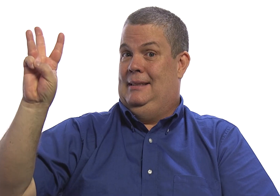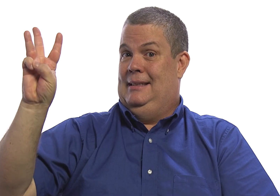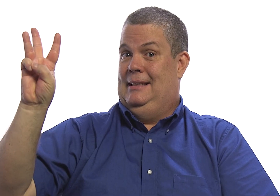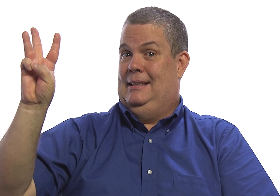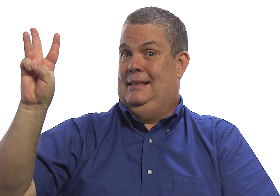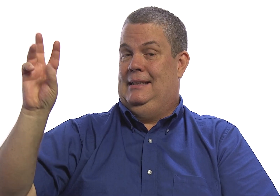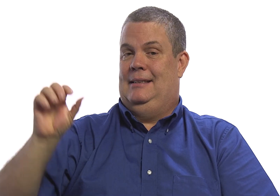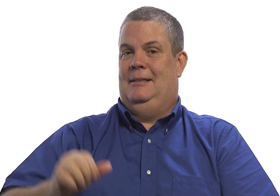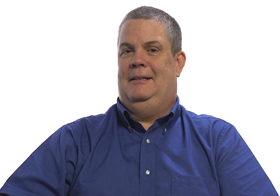W.